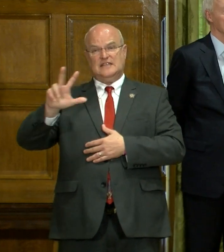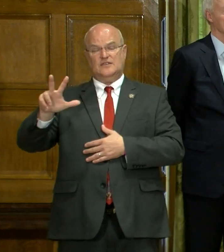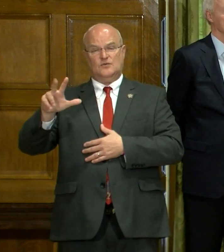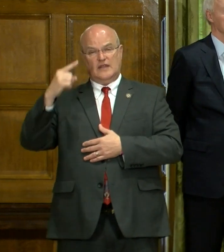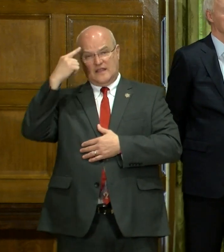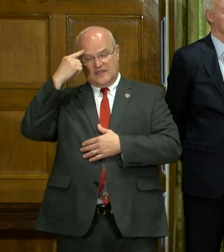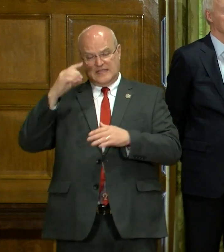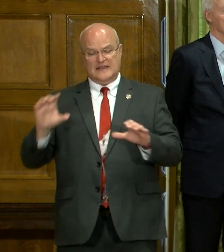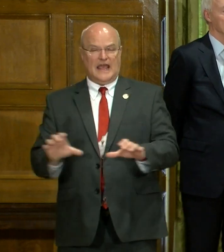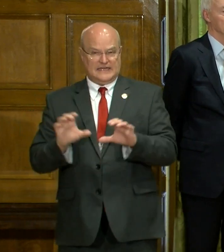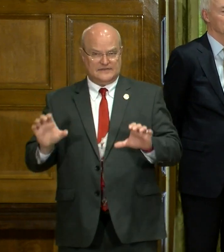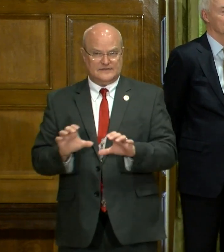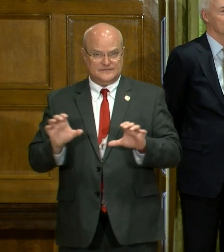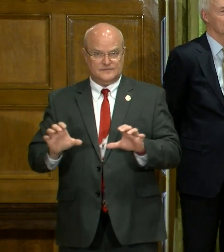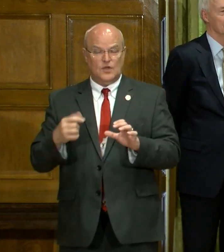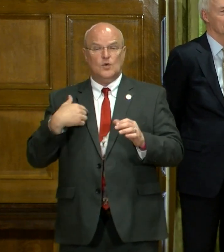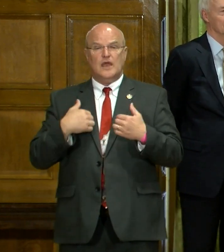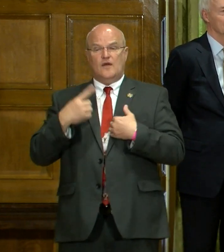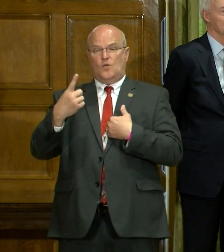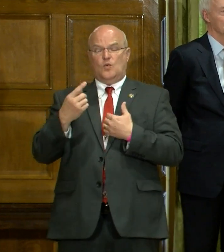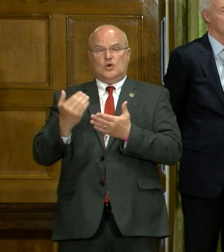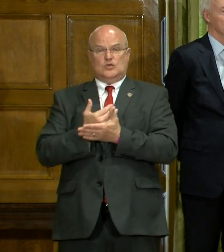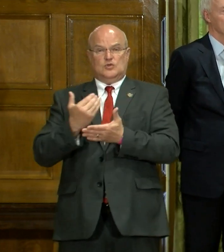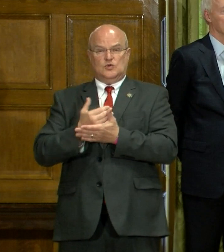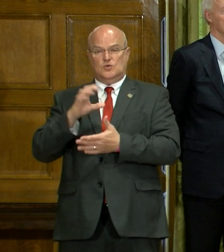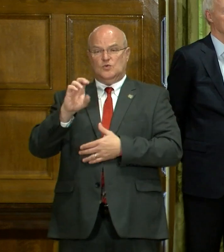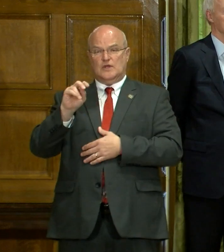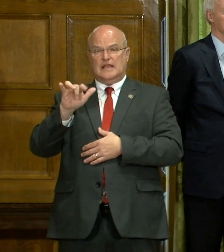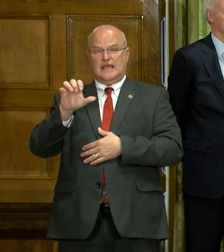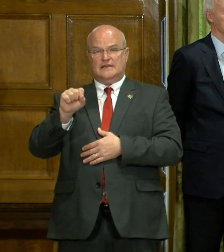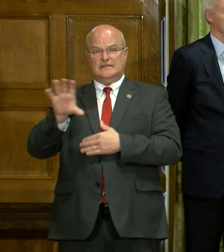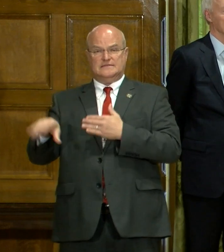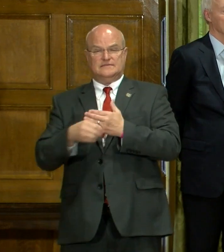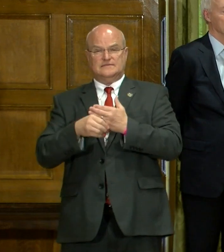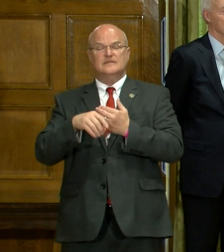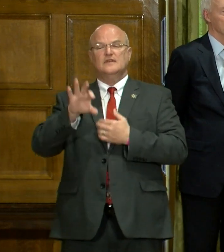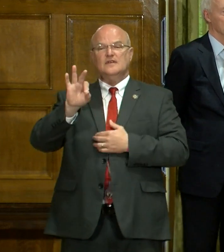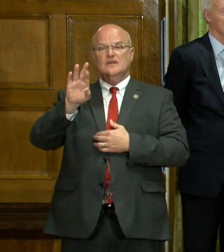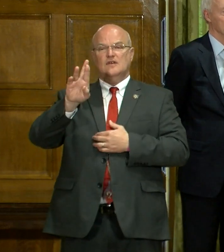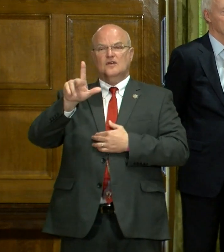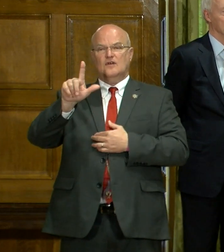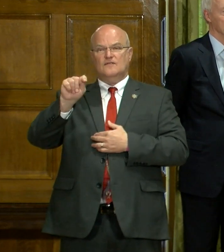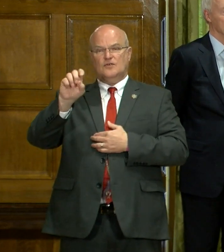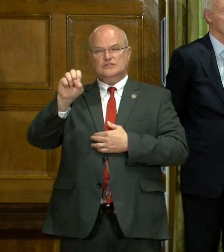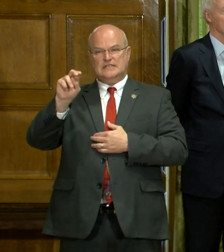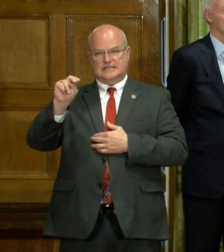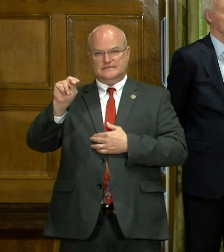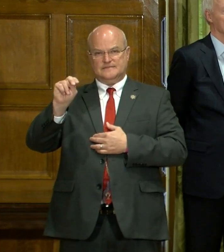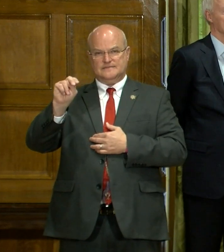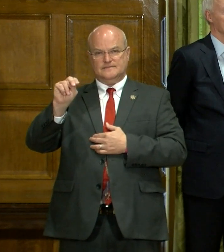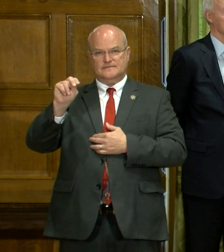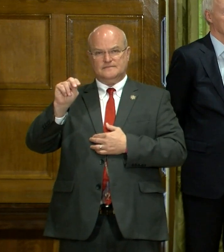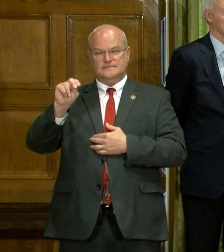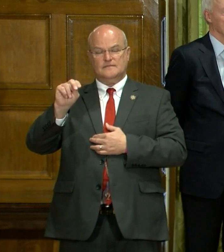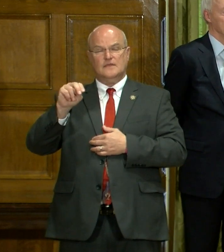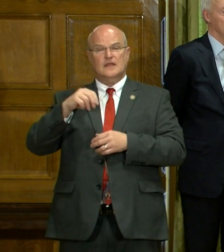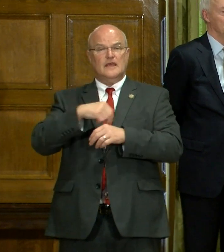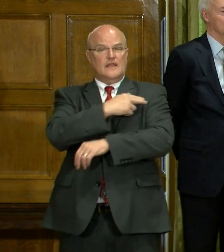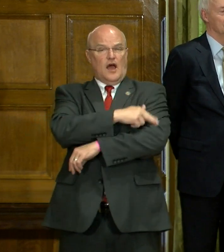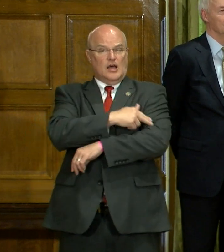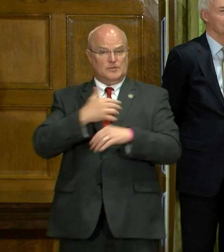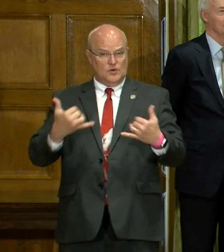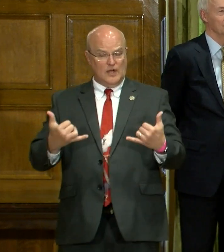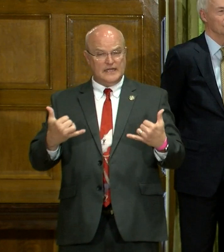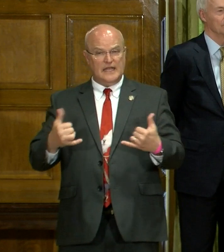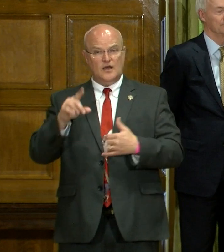1,763 are considered active. We have one new county, that's Fulton County. We have in the